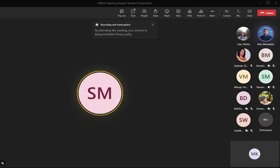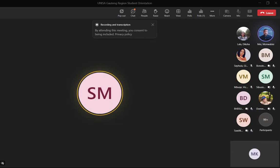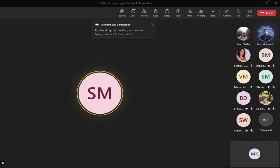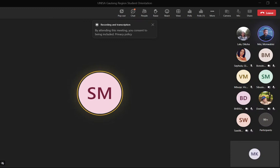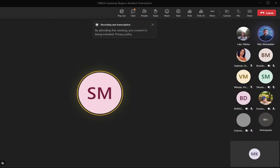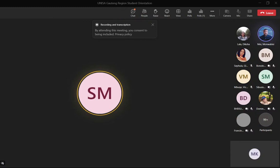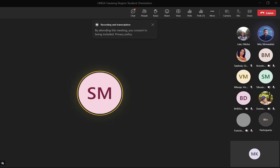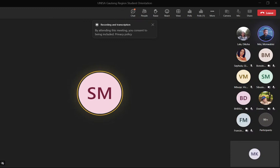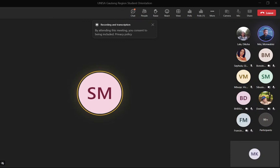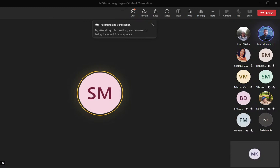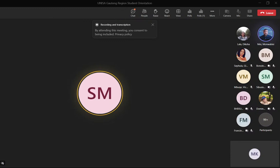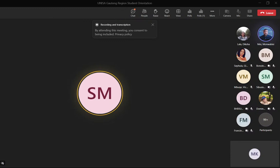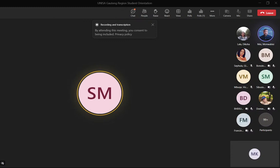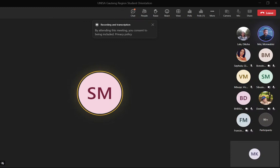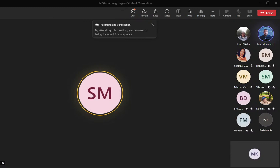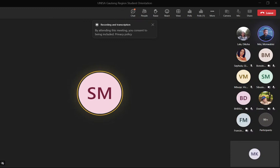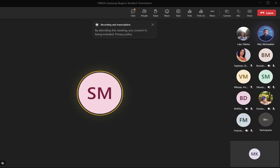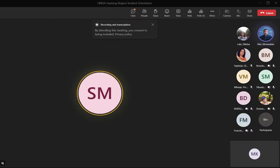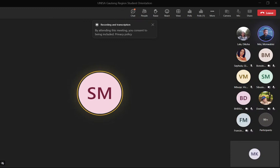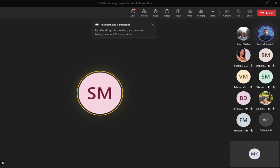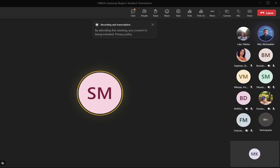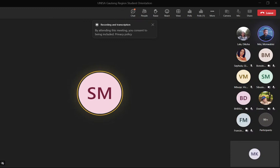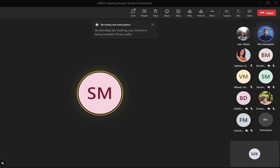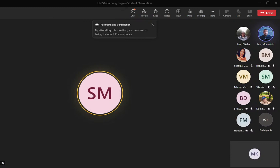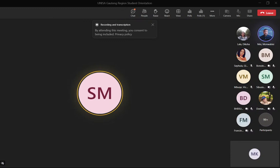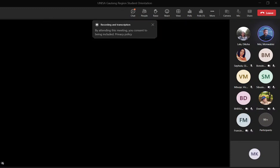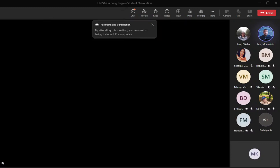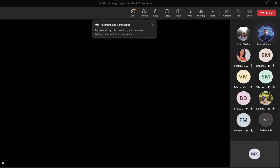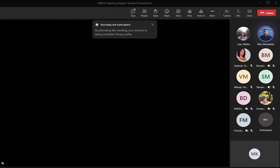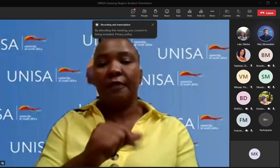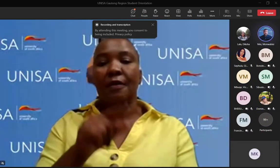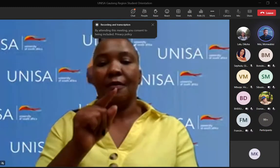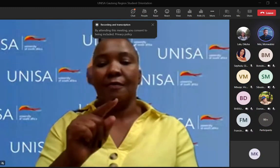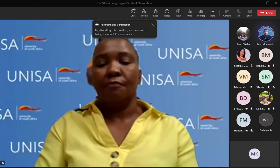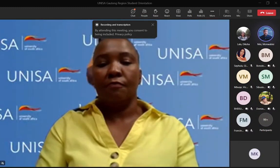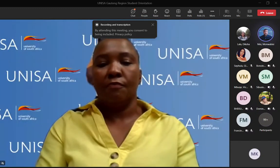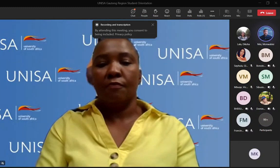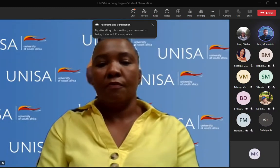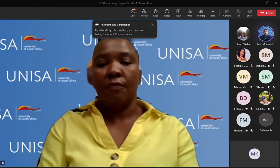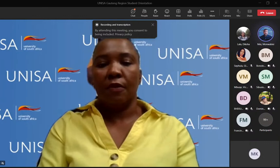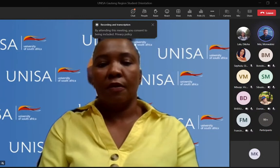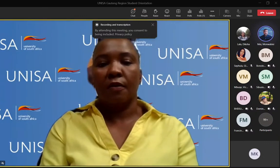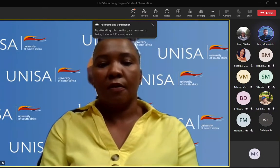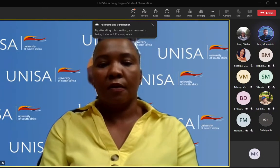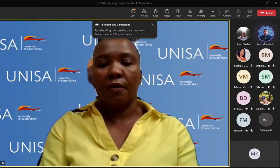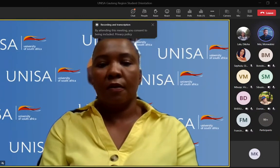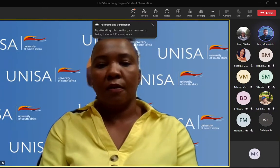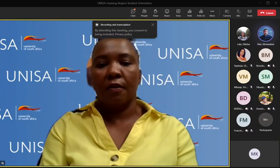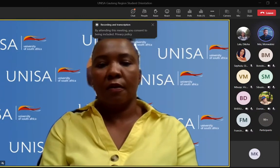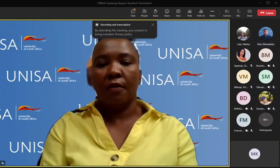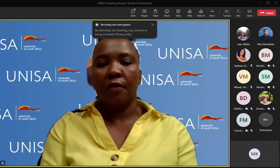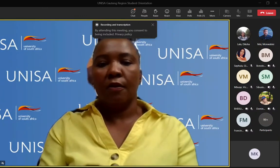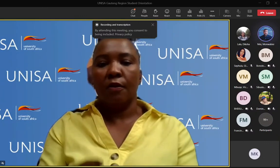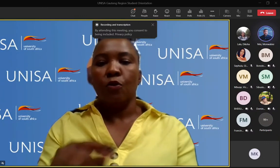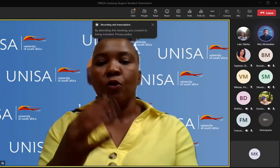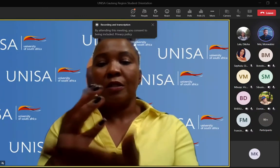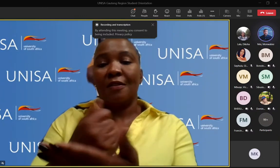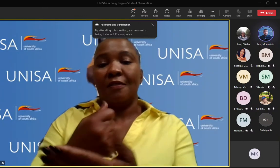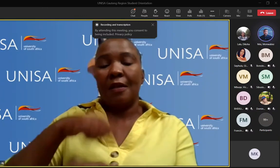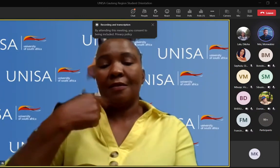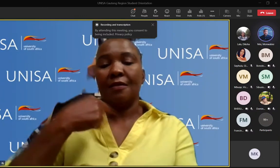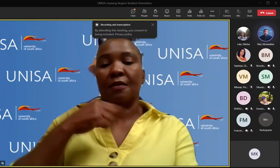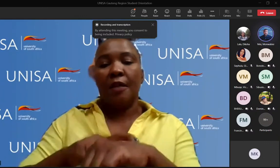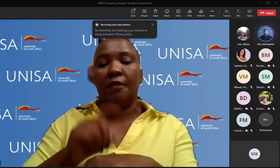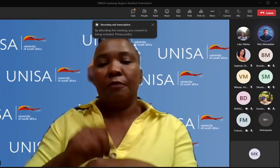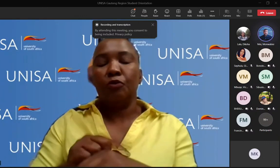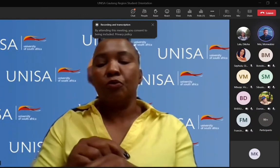um the intended yes uh thank you very much uh you actually saved us some time because you